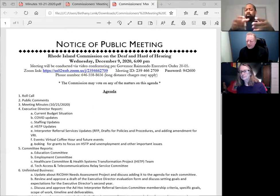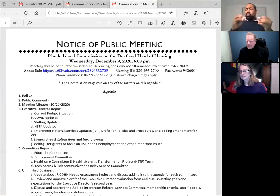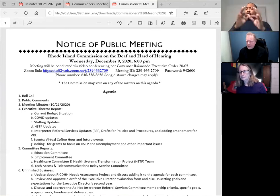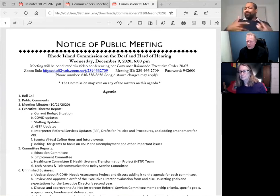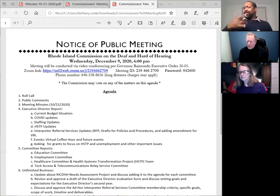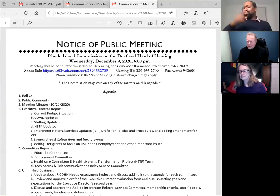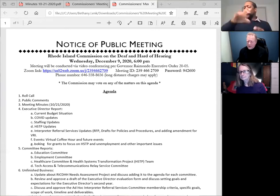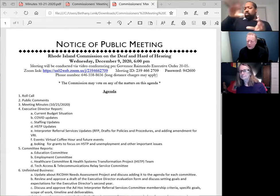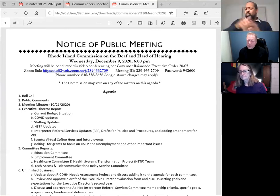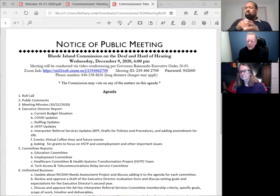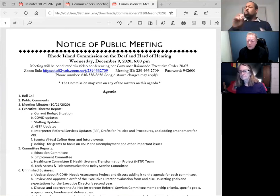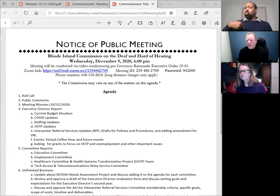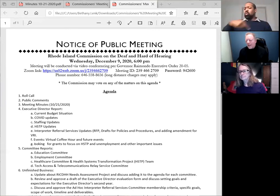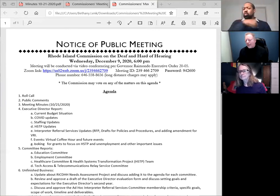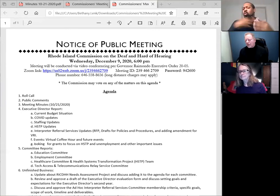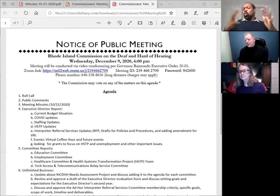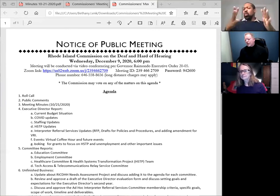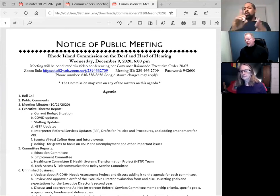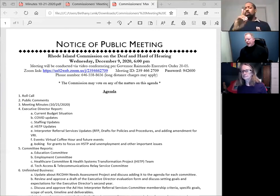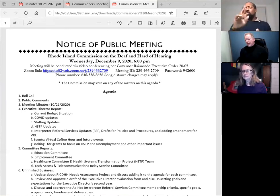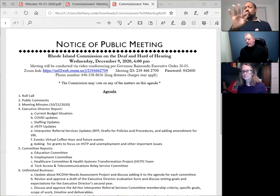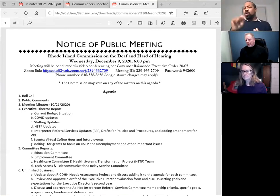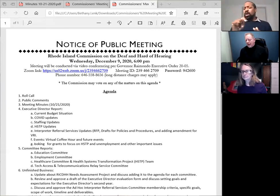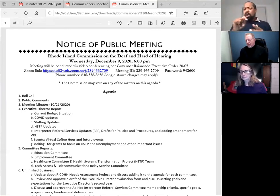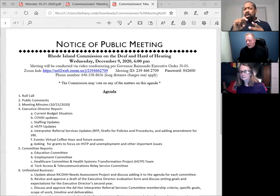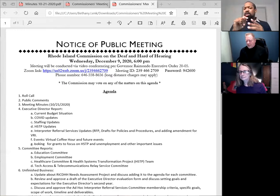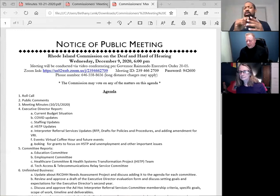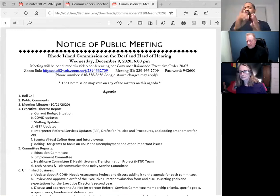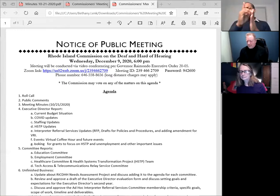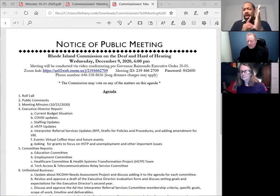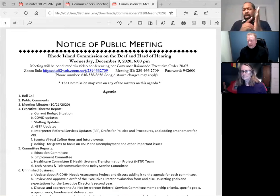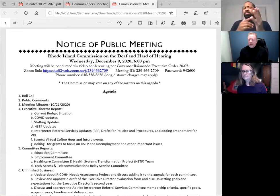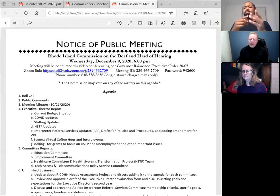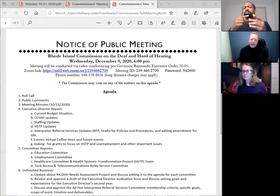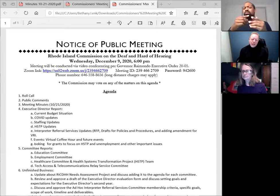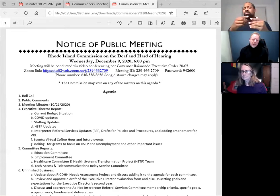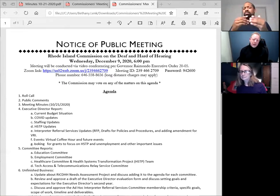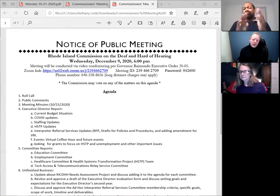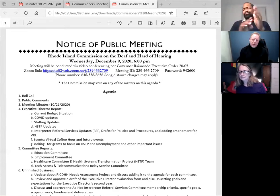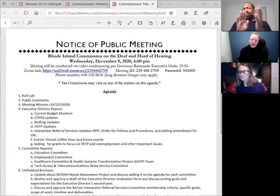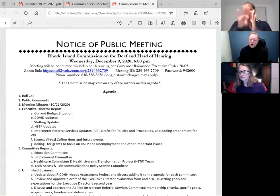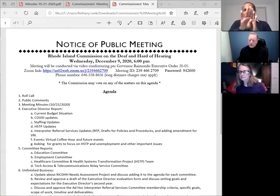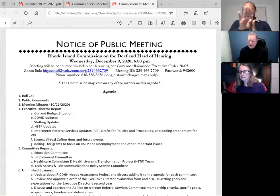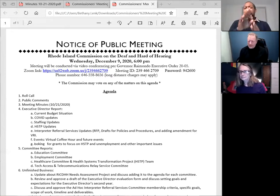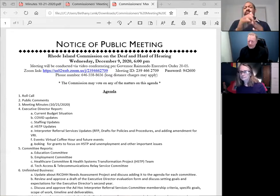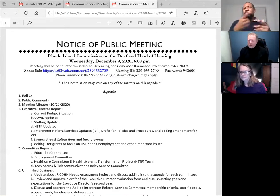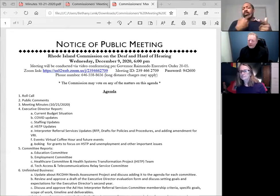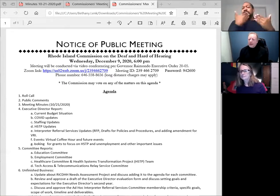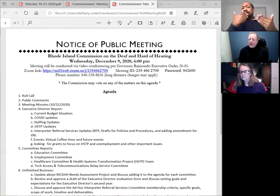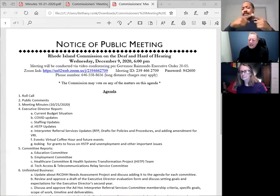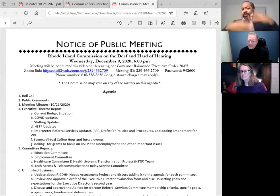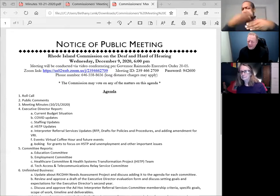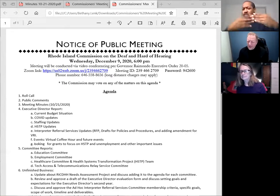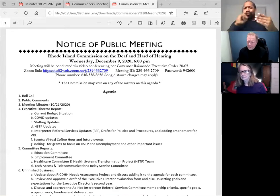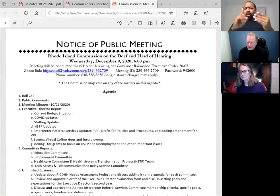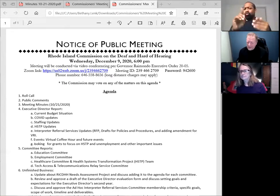are the frontline workers. So we feel that interpreters should be included in that as well, since they would be there. And that's been included in our draft. And